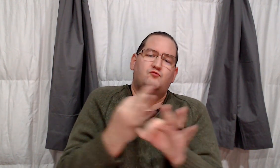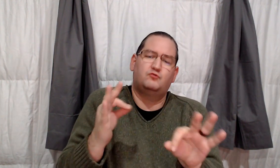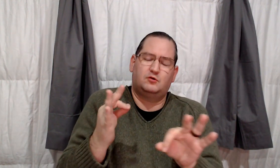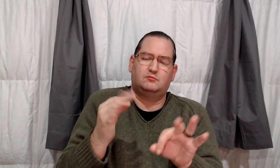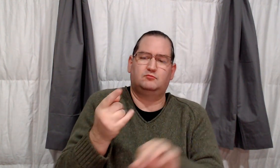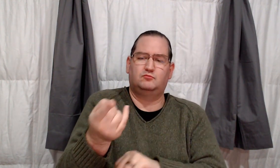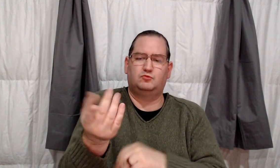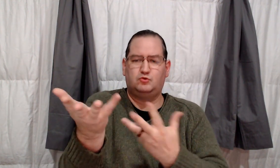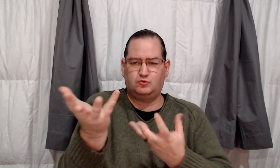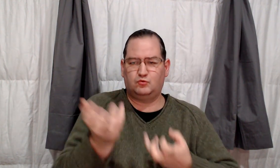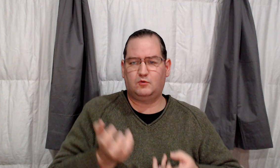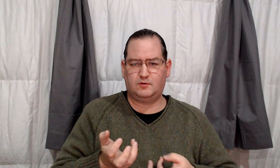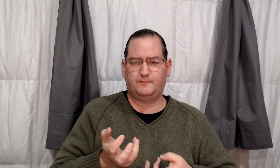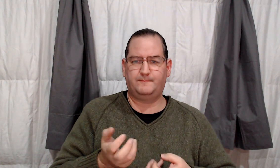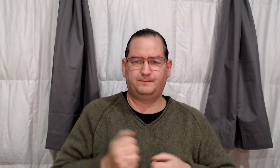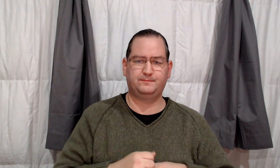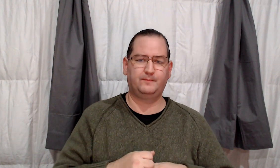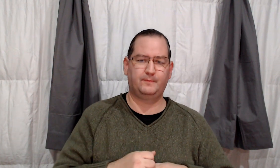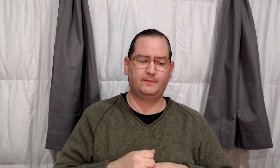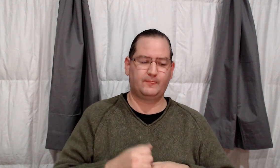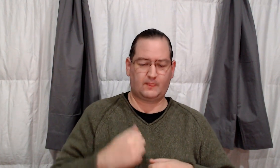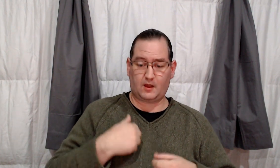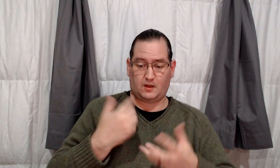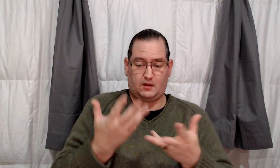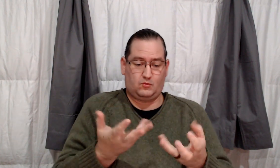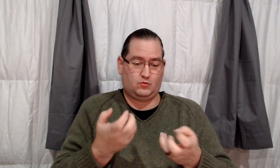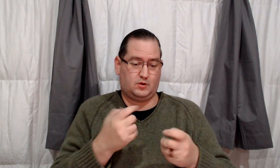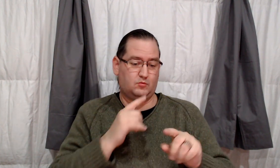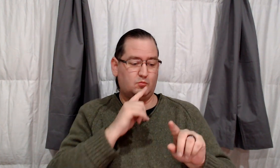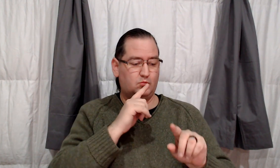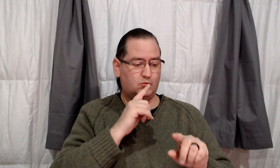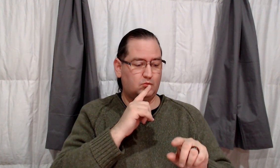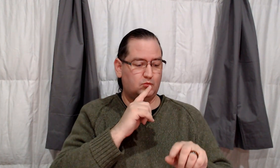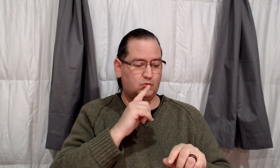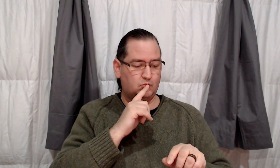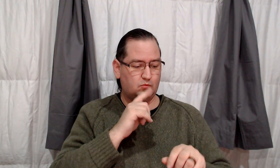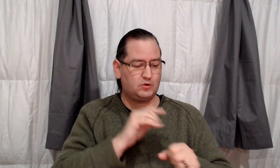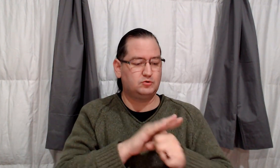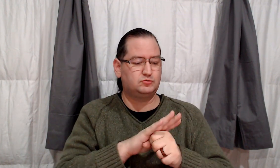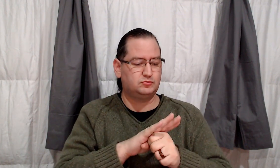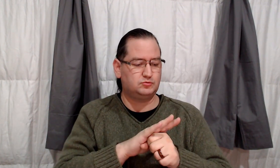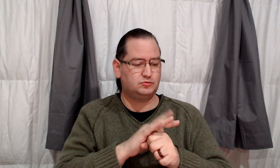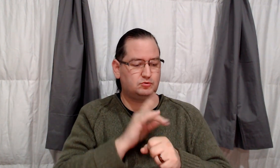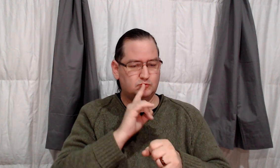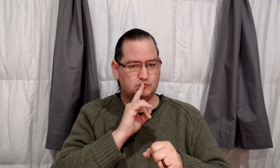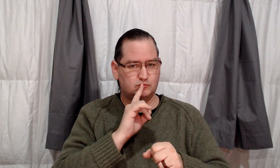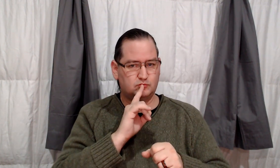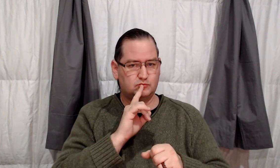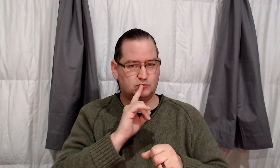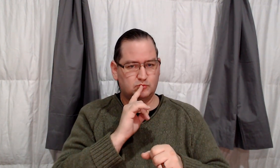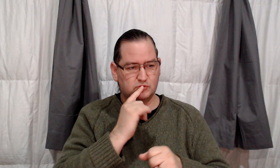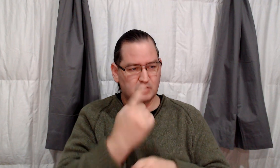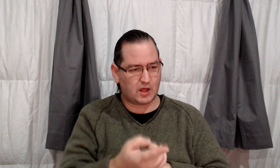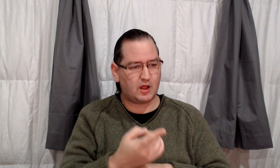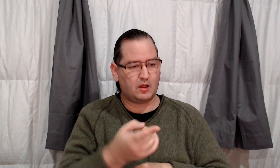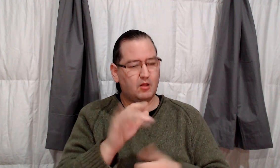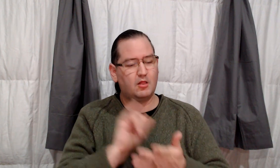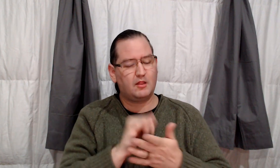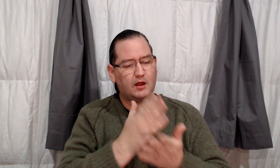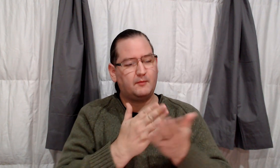I'd like to reassure that part that runs the smoking habit. It doesn't have to take any